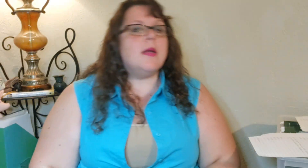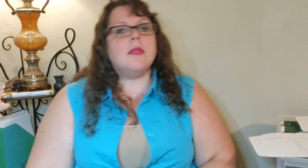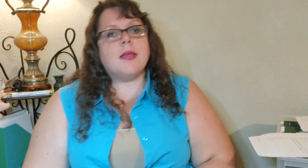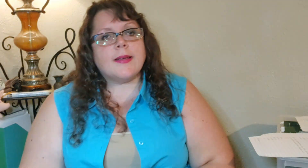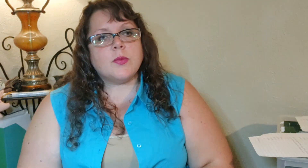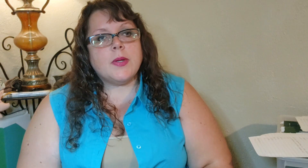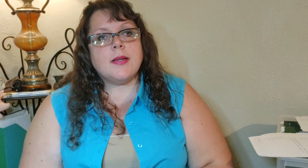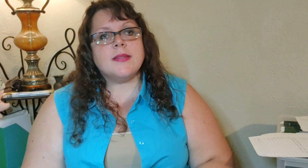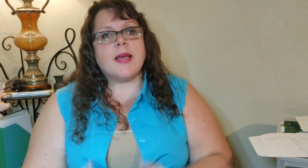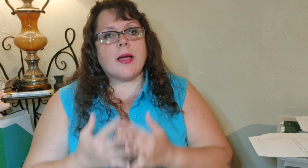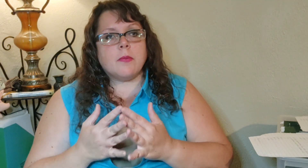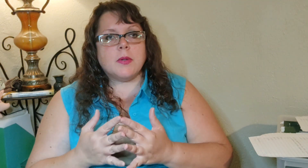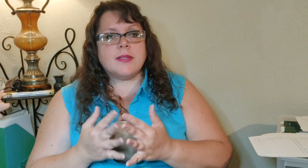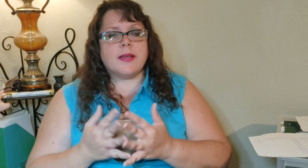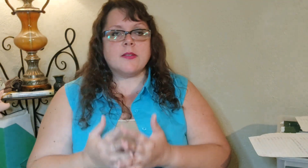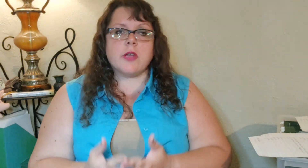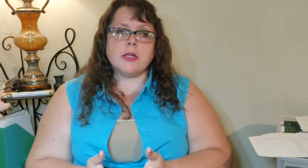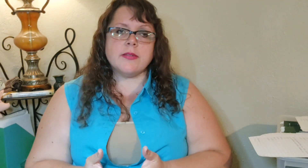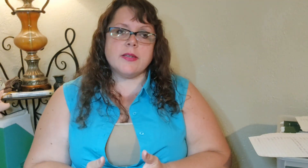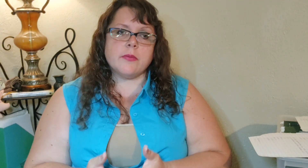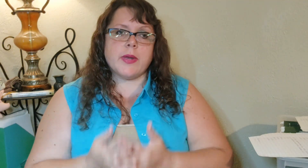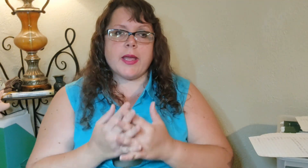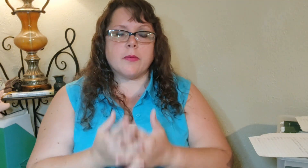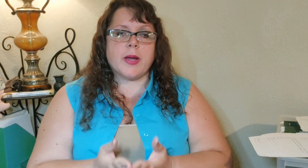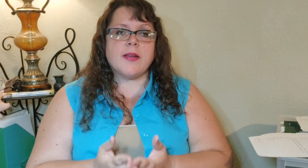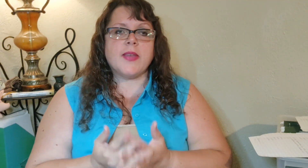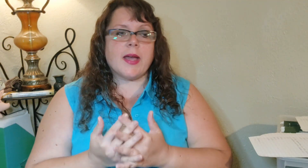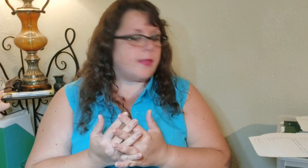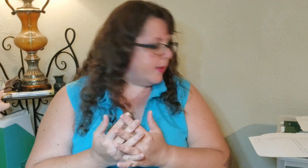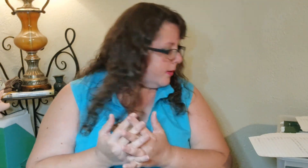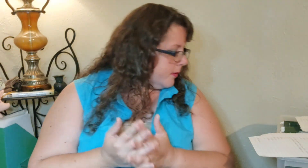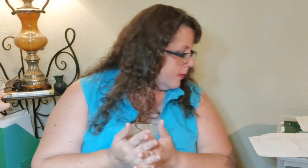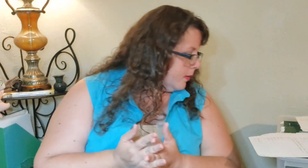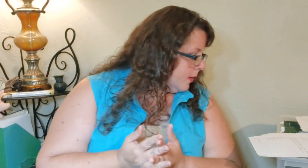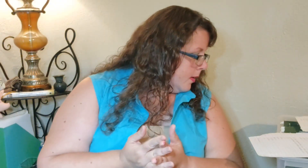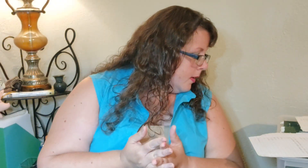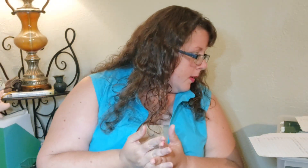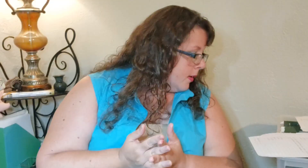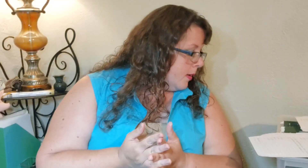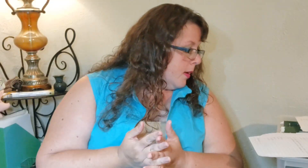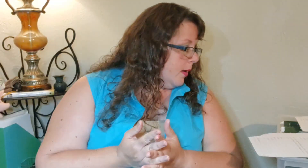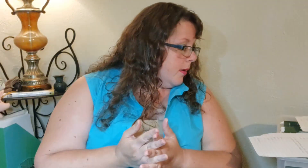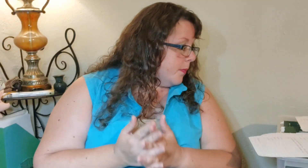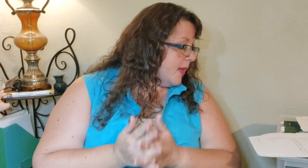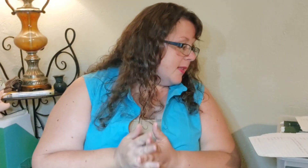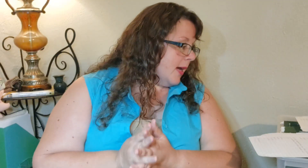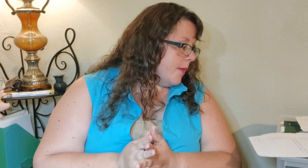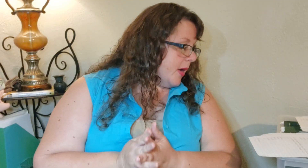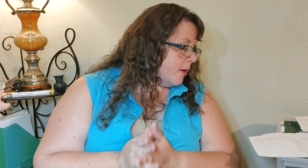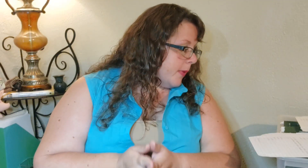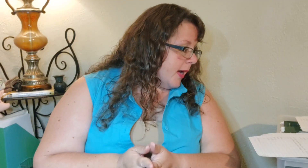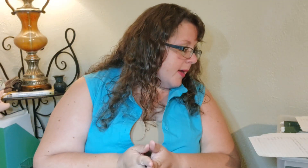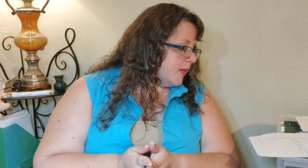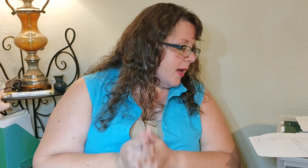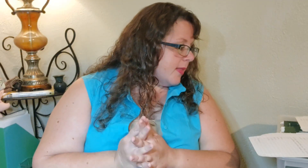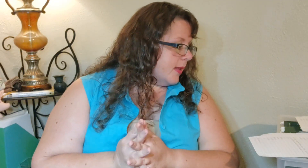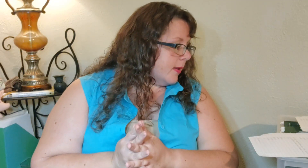The next one is I was exhausted when I arrived at the... By the time I arrived at